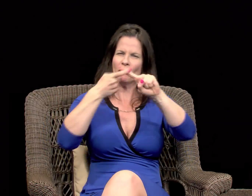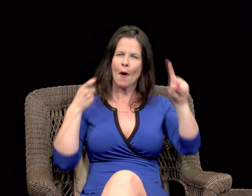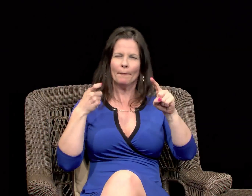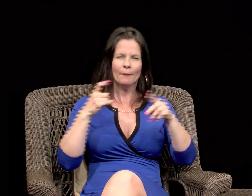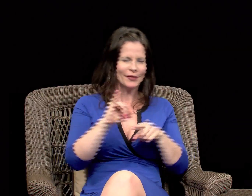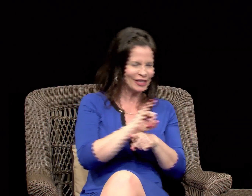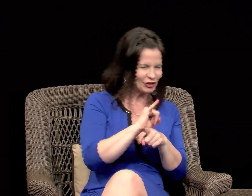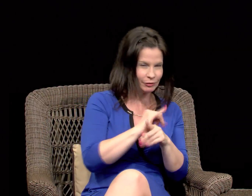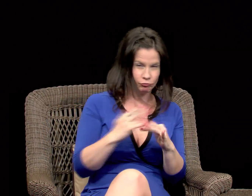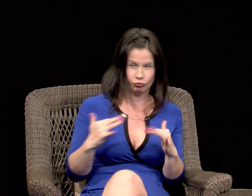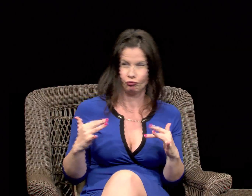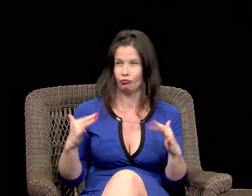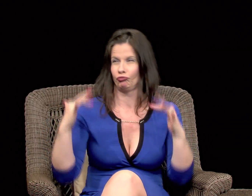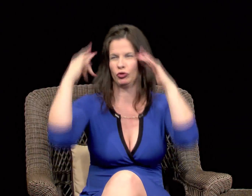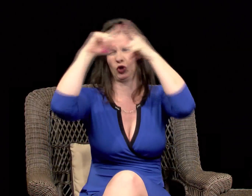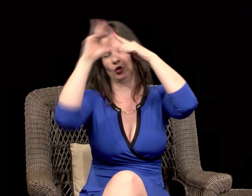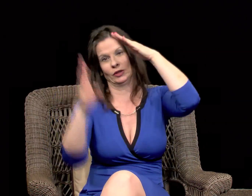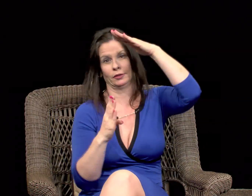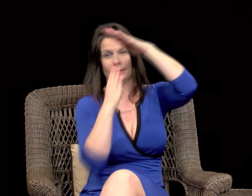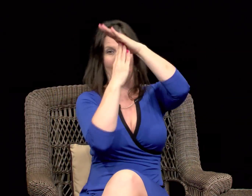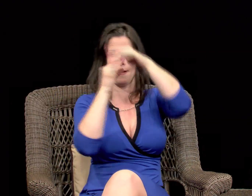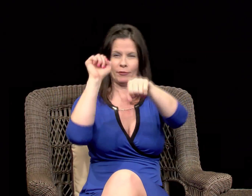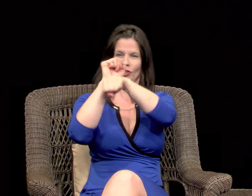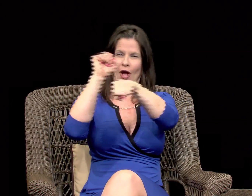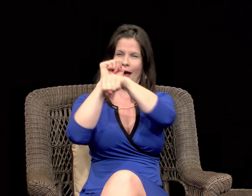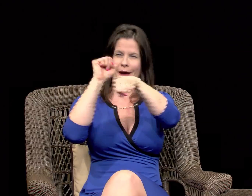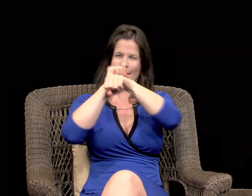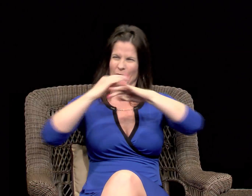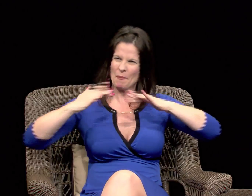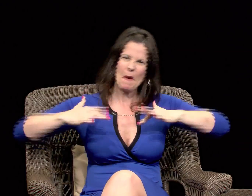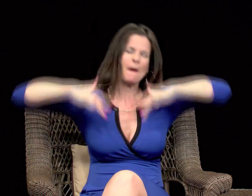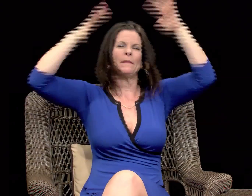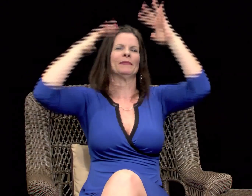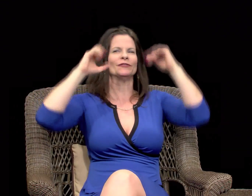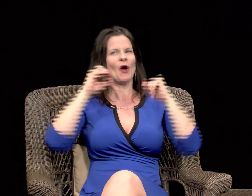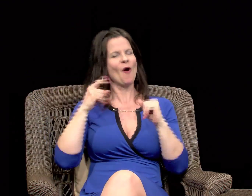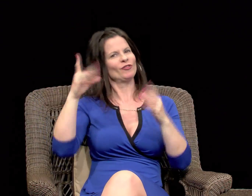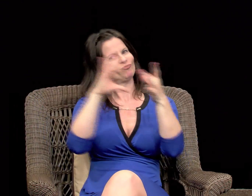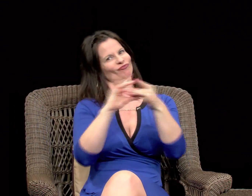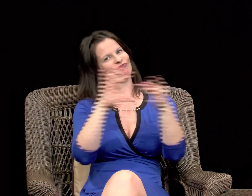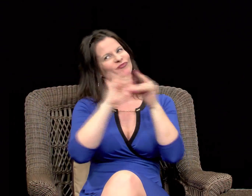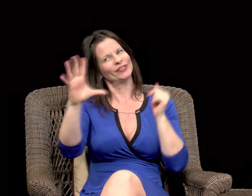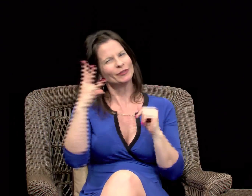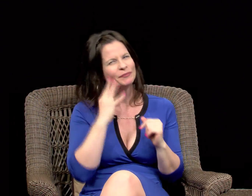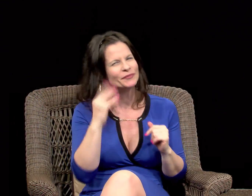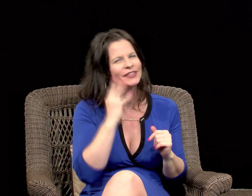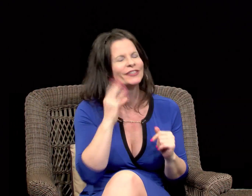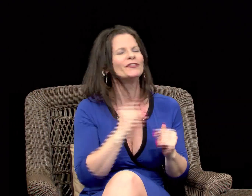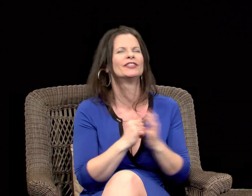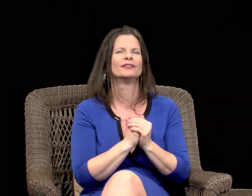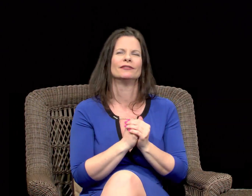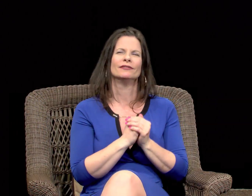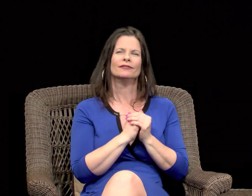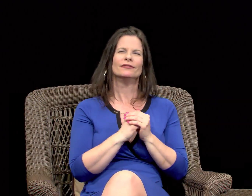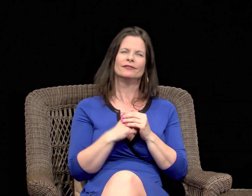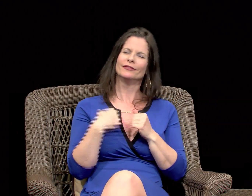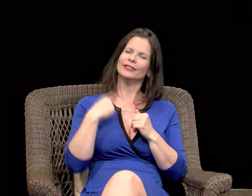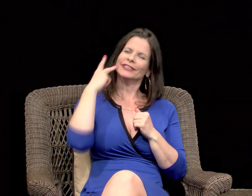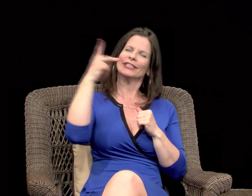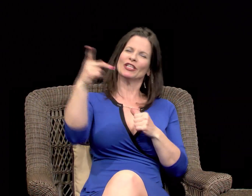woman. She has worked all the way up from internship to the position that she is in now. She has lots of